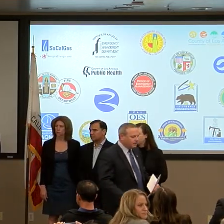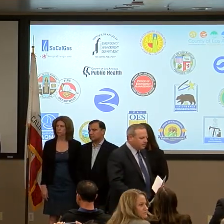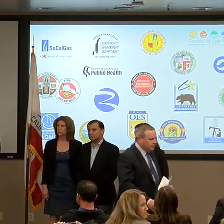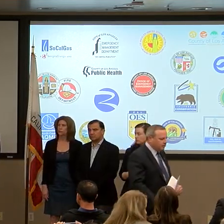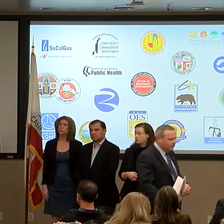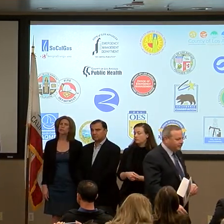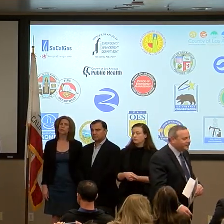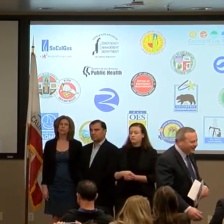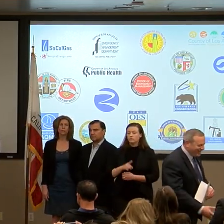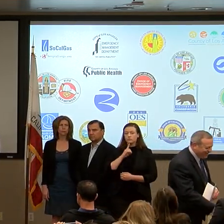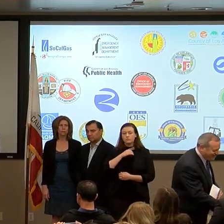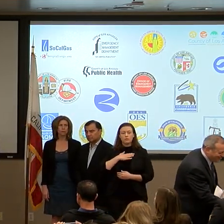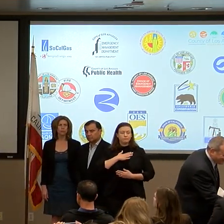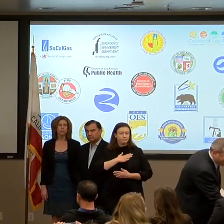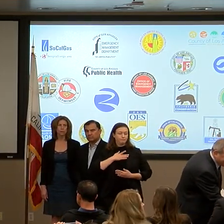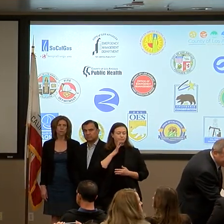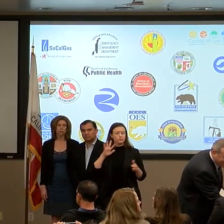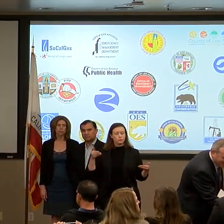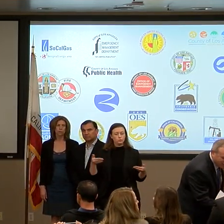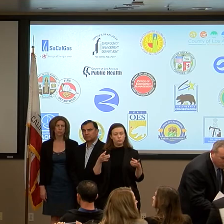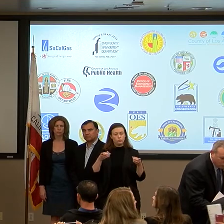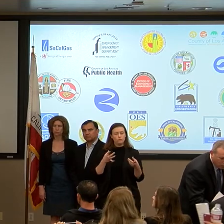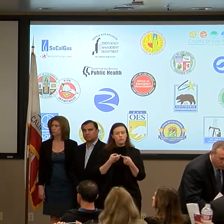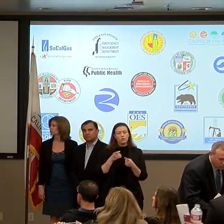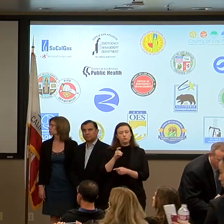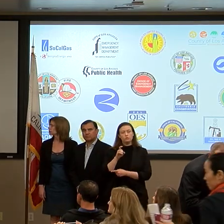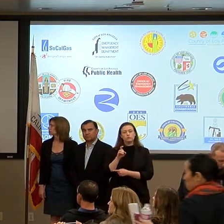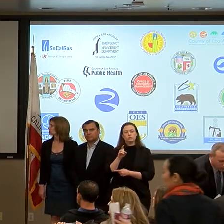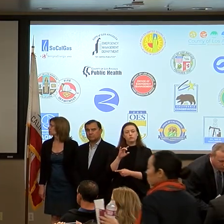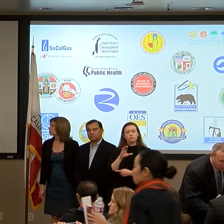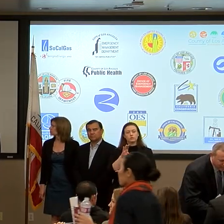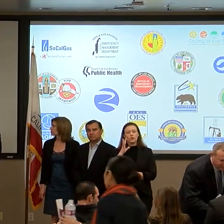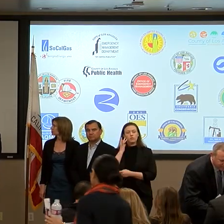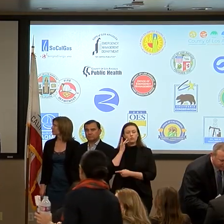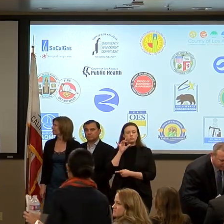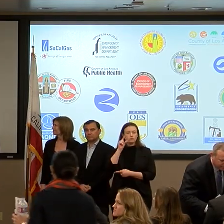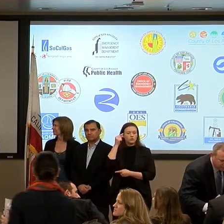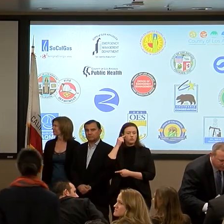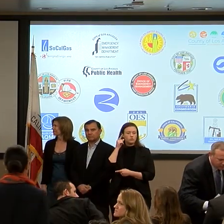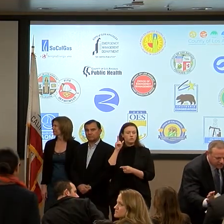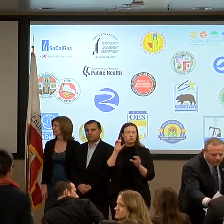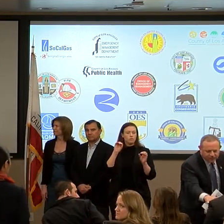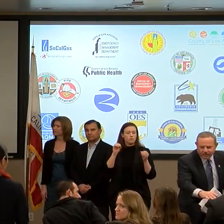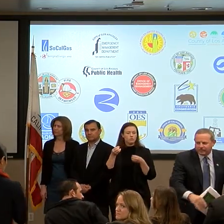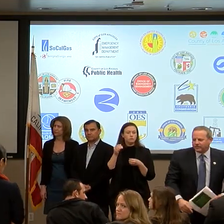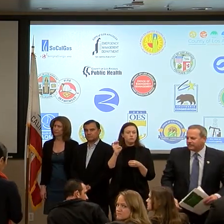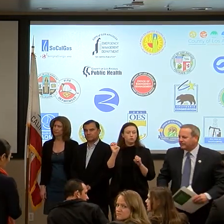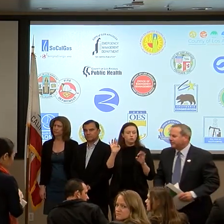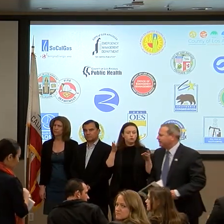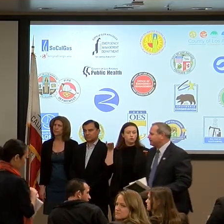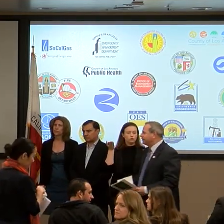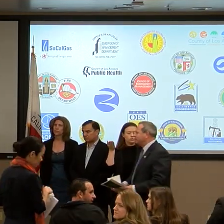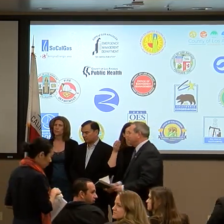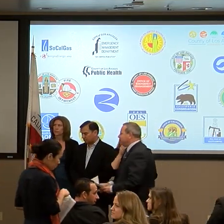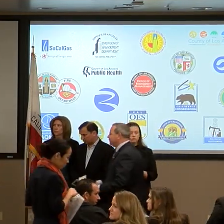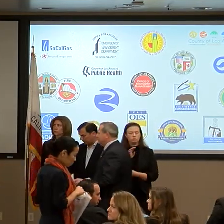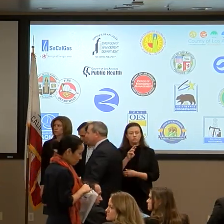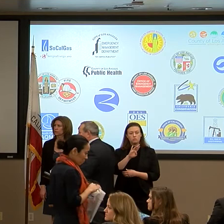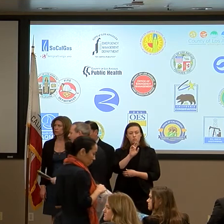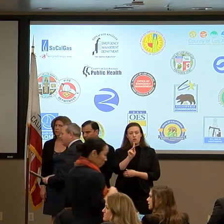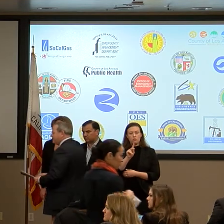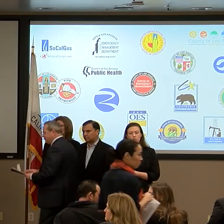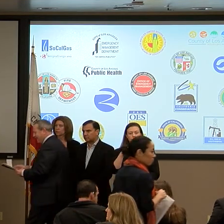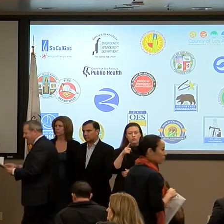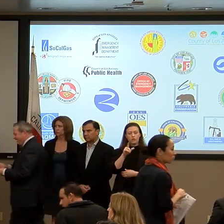It is my pleasure to introduce the director from the California Governor's Office of Emergency Services, Mark Ghilarducci.